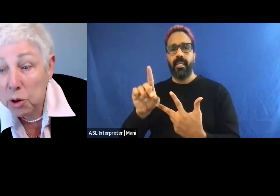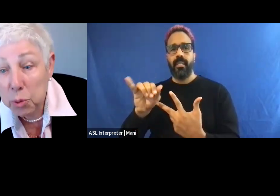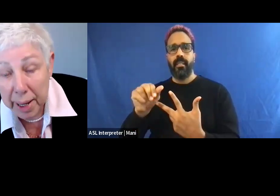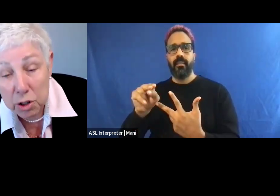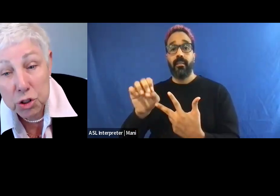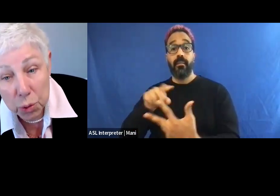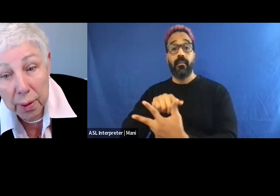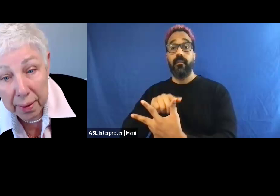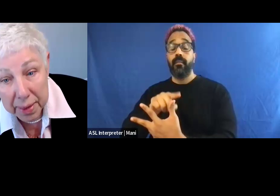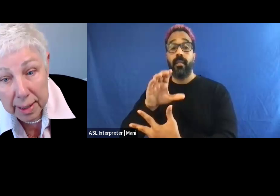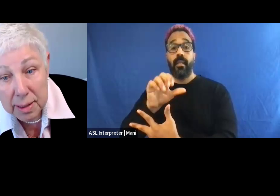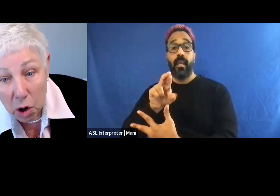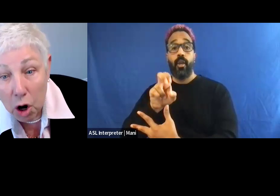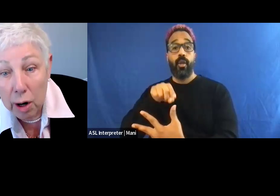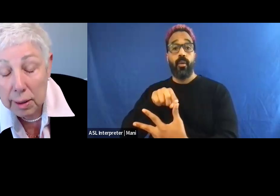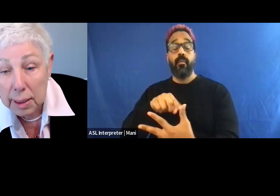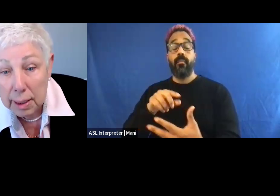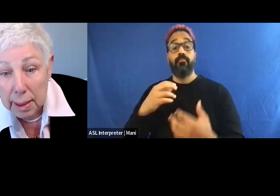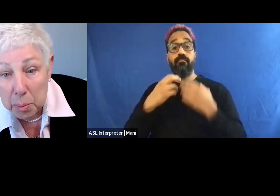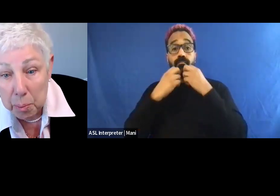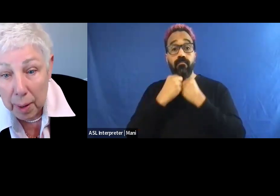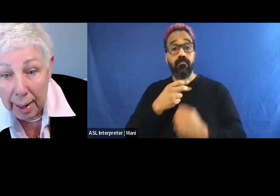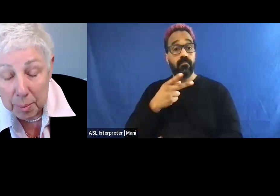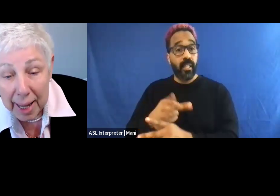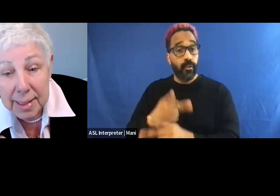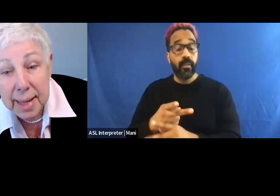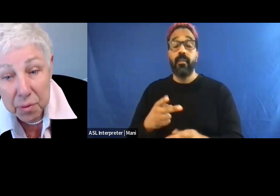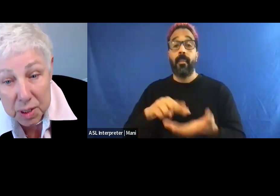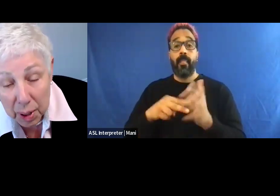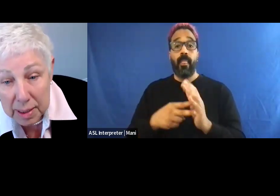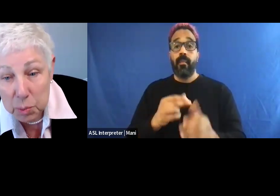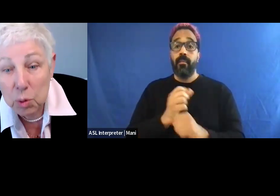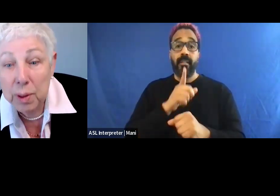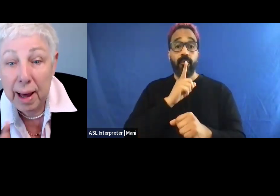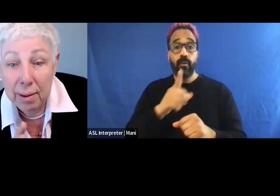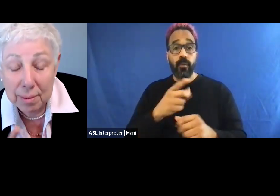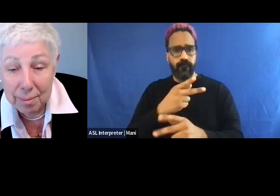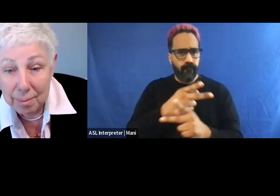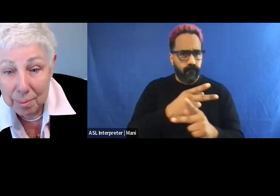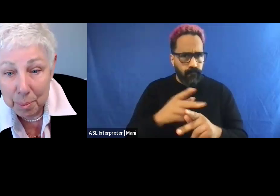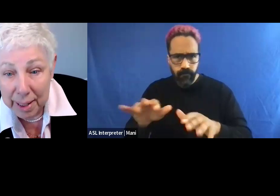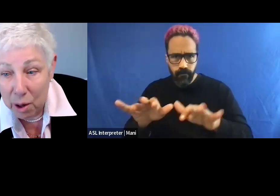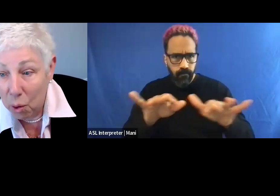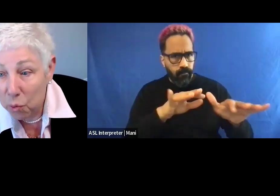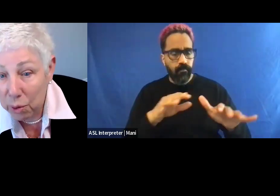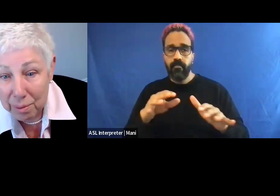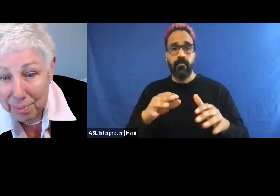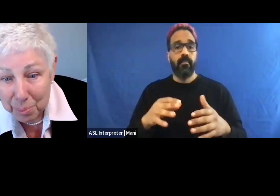management. How do you make sure that things are as safe as possible without